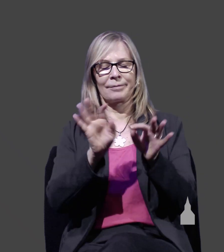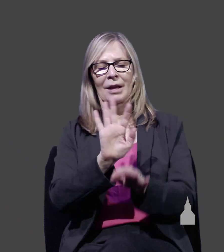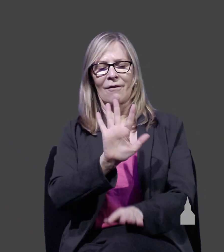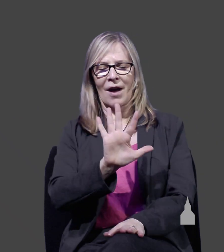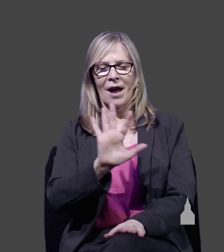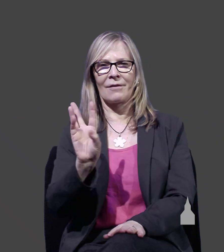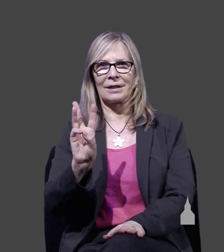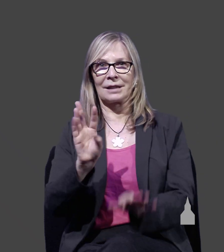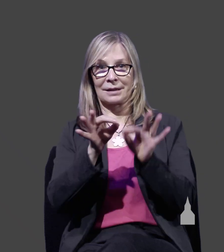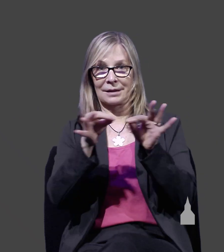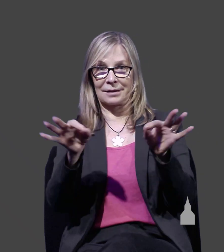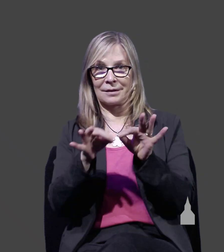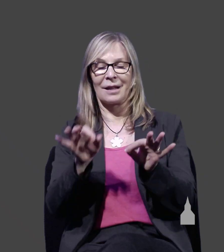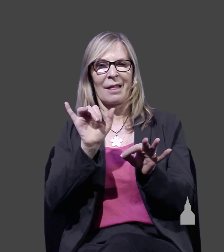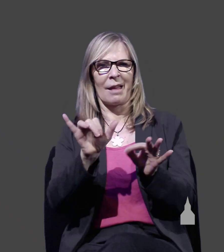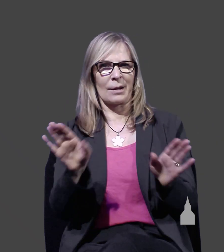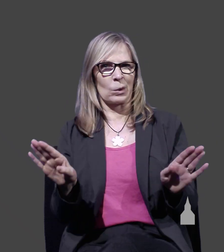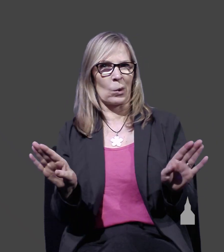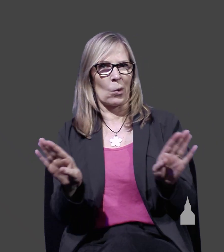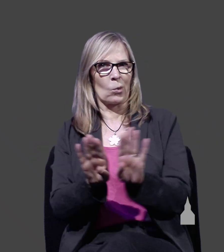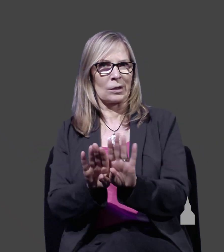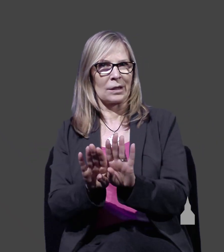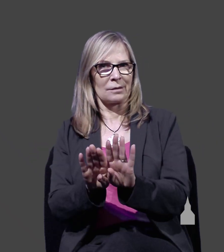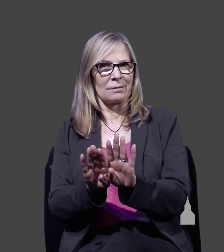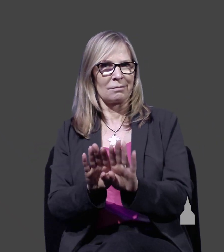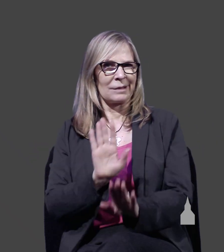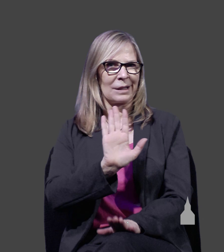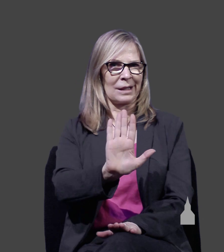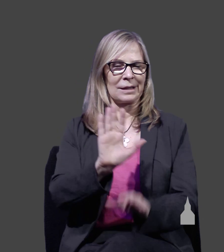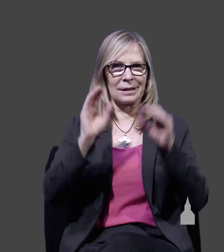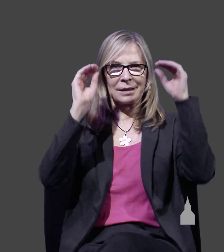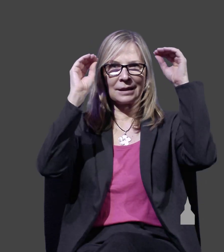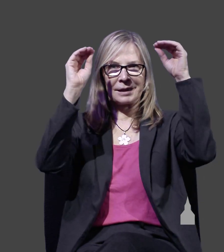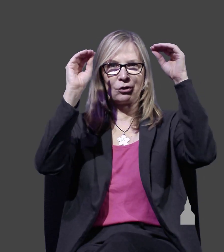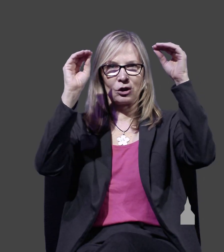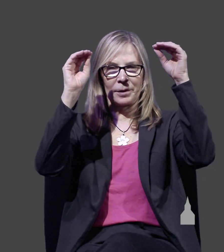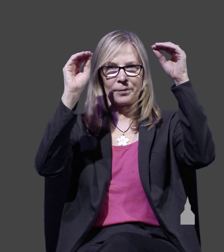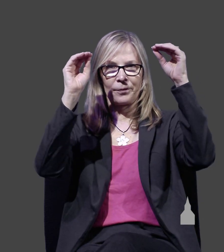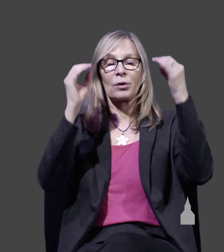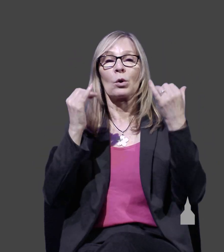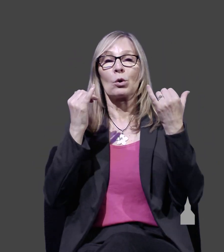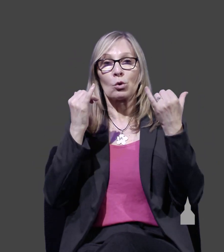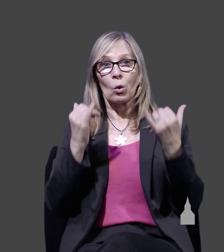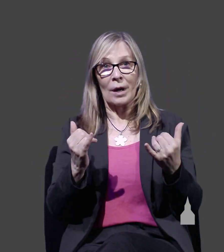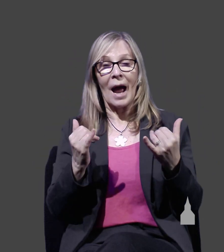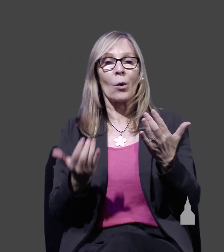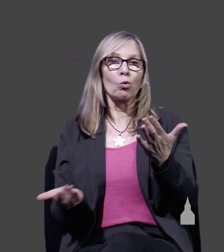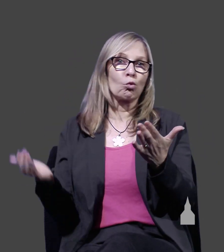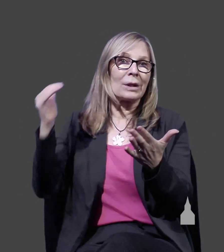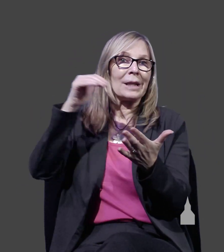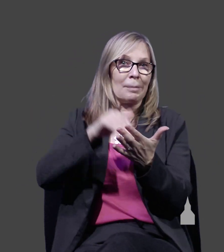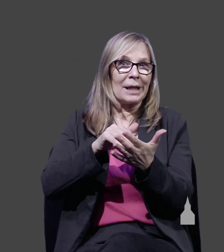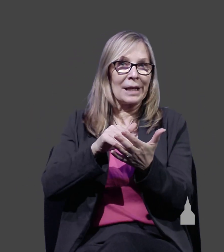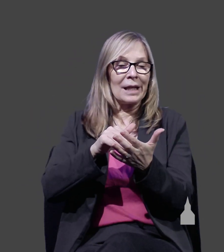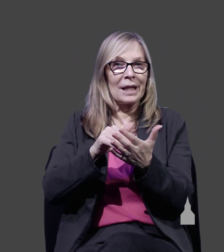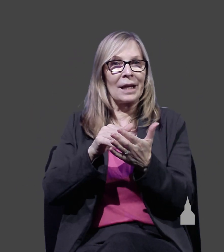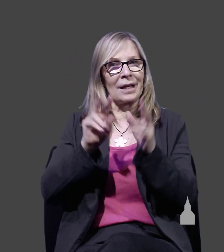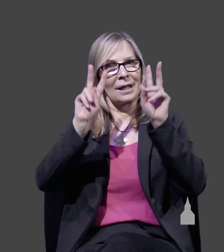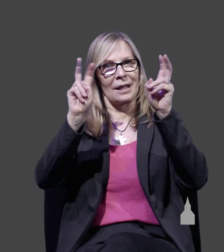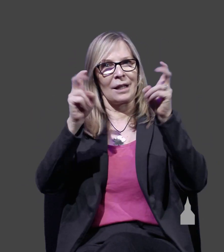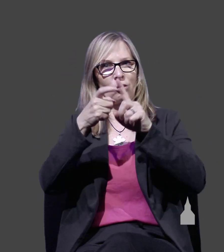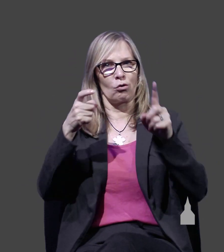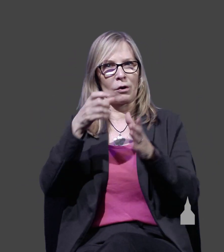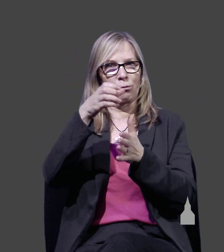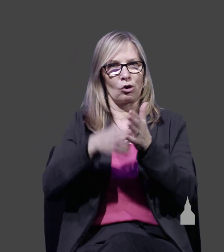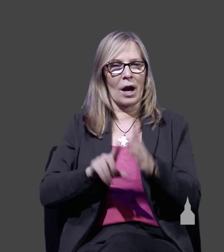And in many respects, what he's doing is closing the loop, and he's revisiting issues that he talked about in chapter 1, and he's closing the loop